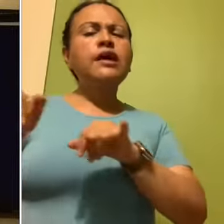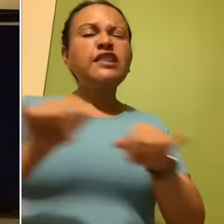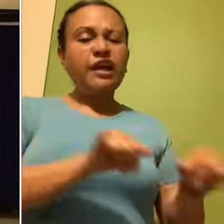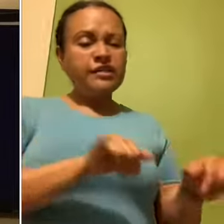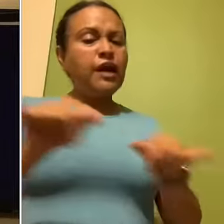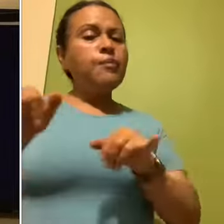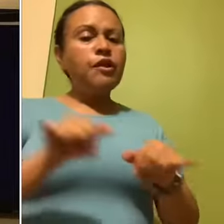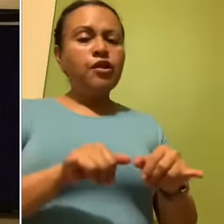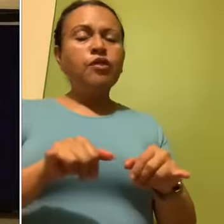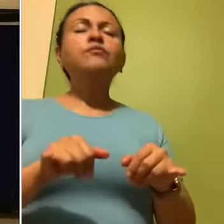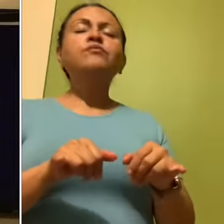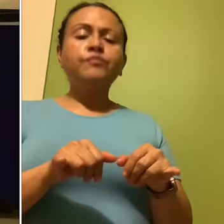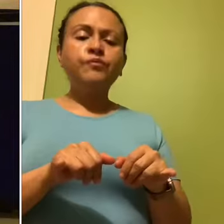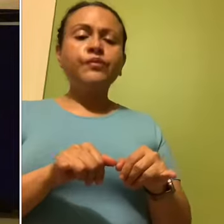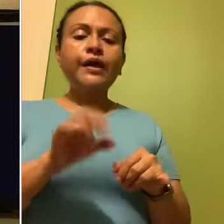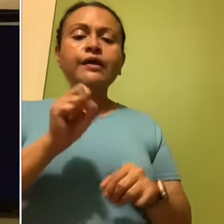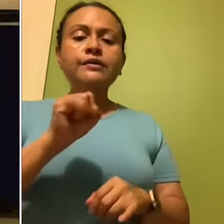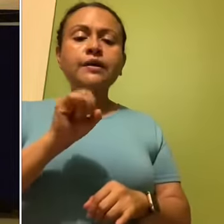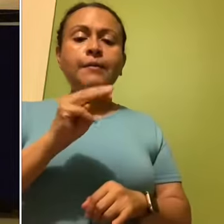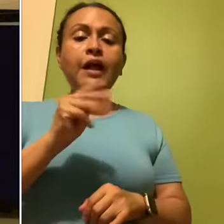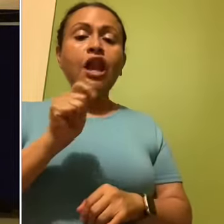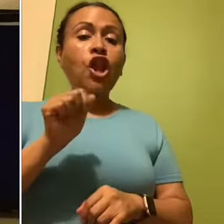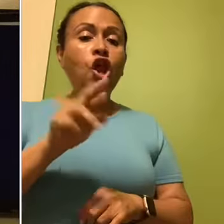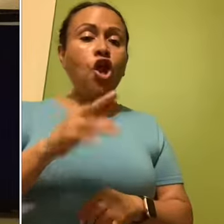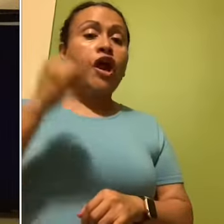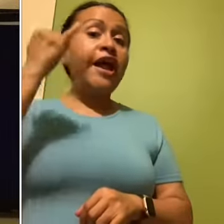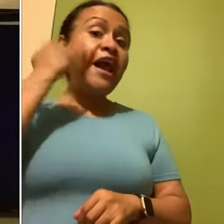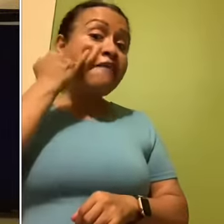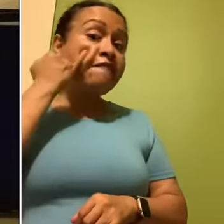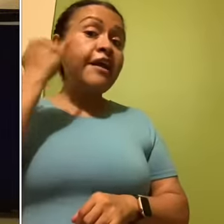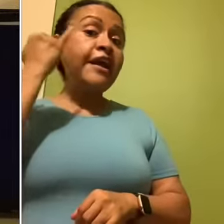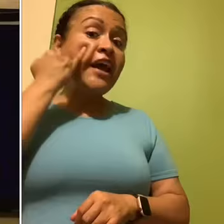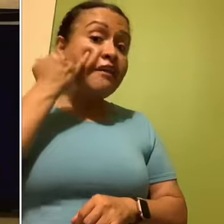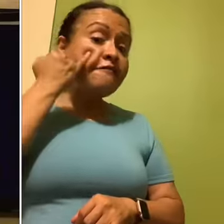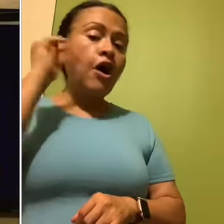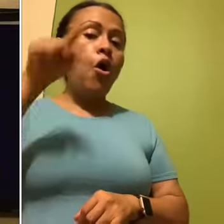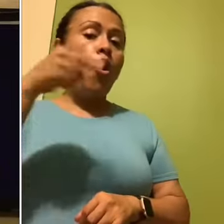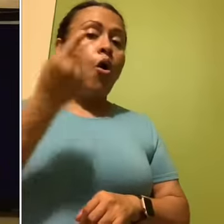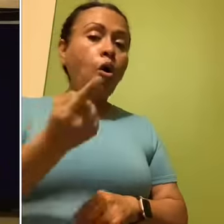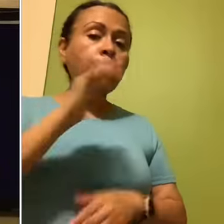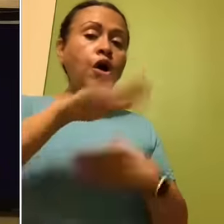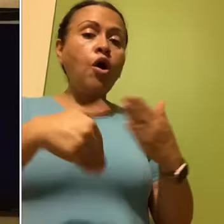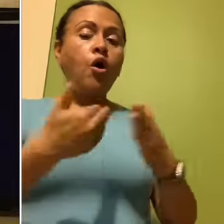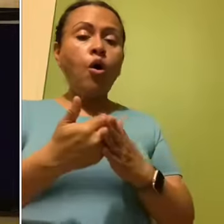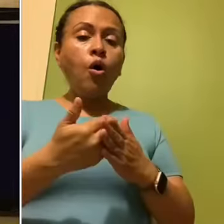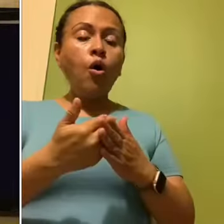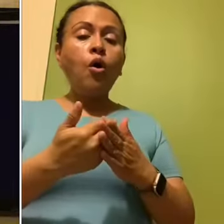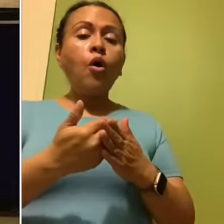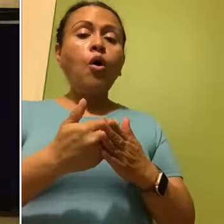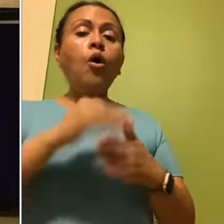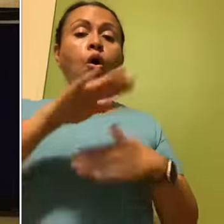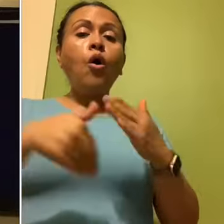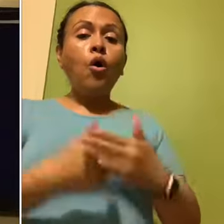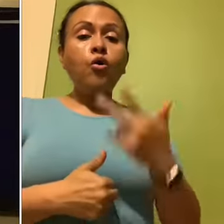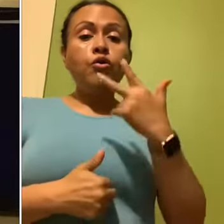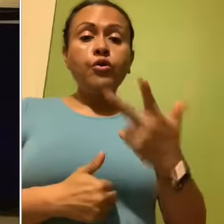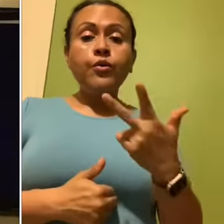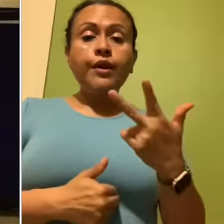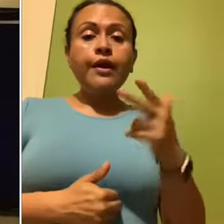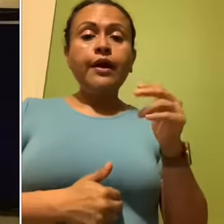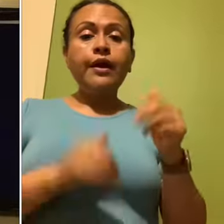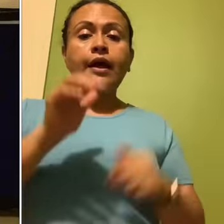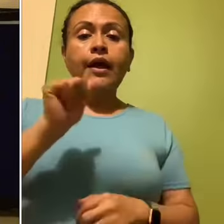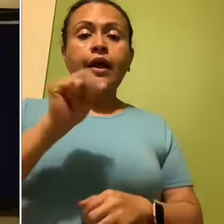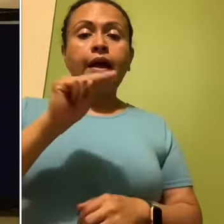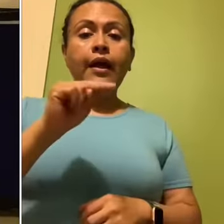triangles are similar, and there's multiple ways of thinking about it. So you're similar if and if only if all corresponding,